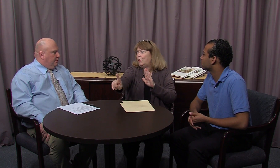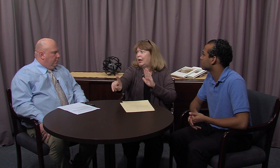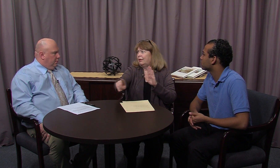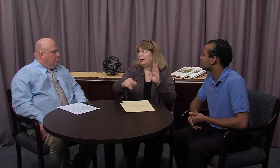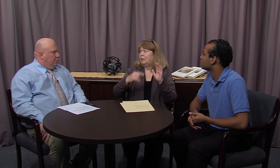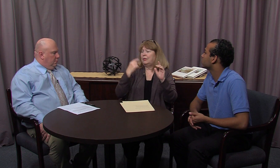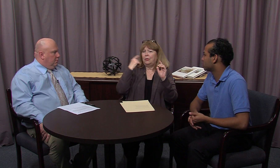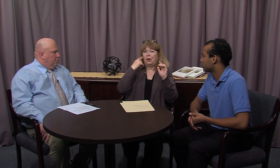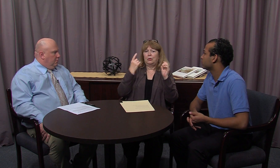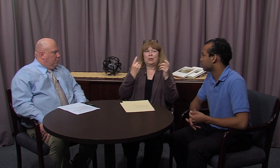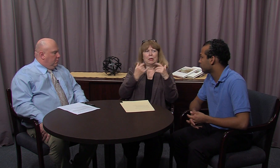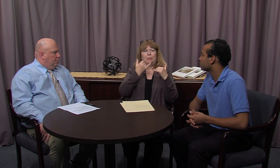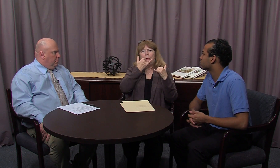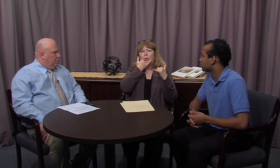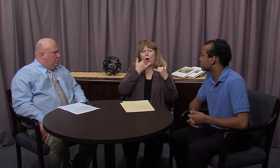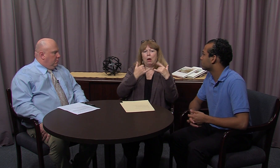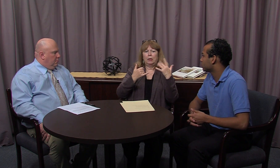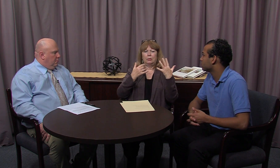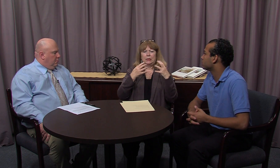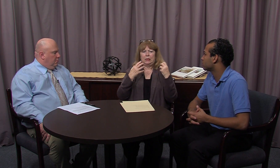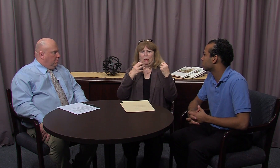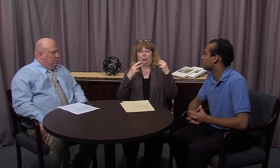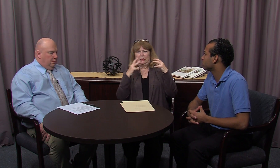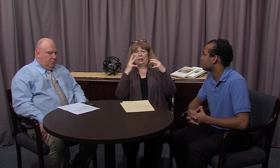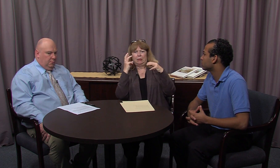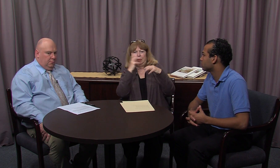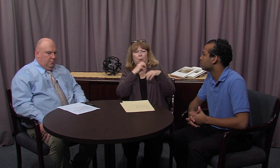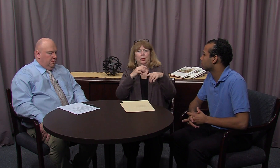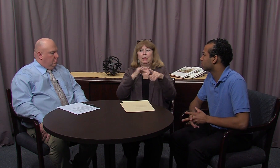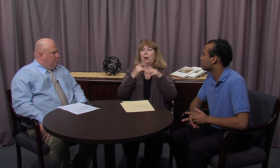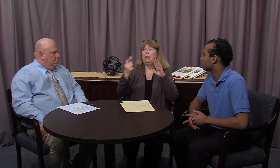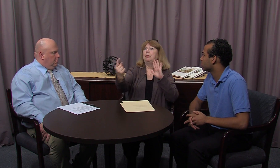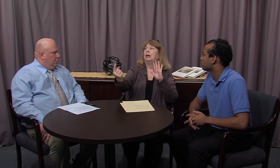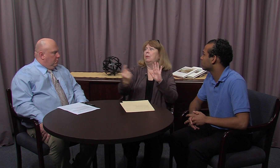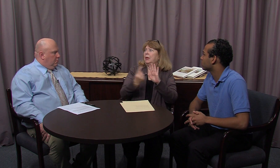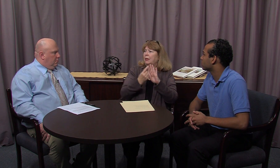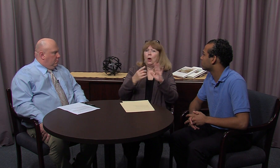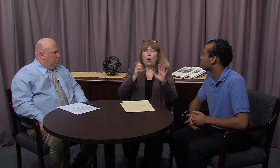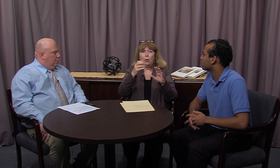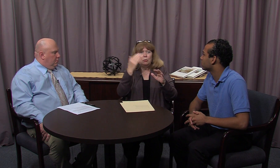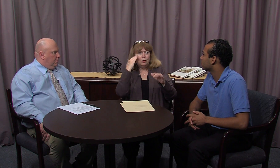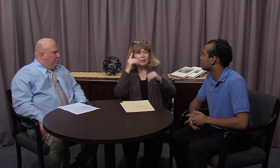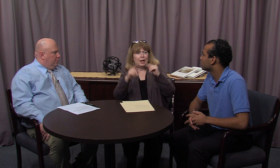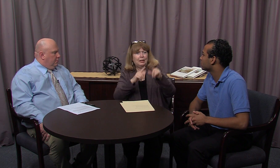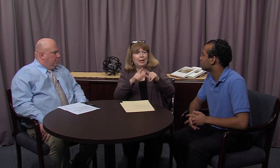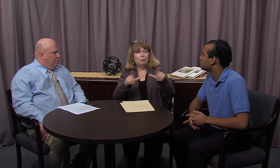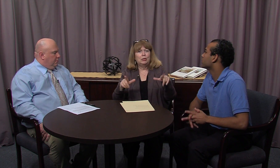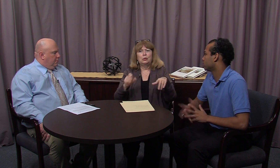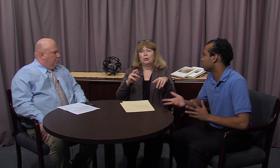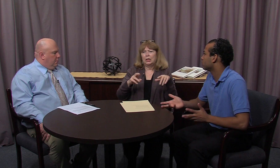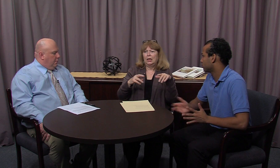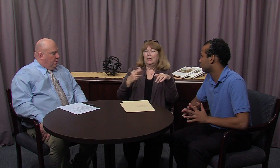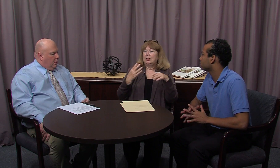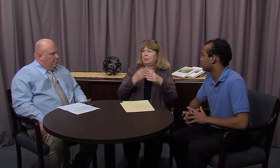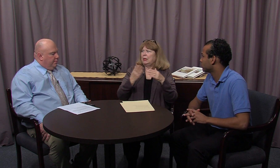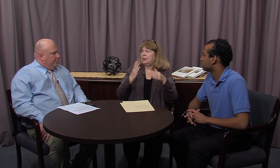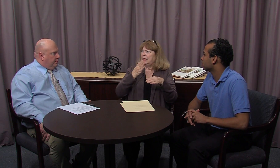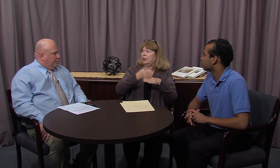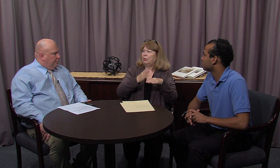away. They thought there was something wrong. There was, was something weird. Now people come in, they go, oh, you know sign language. Or sometimes they interrupt